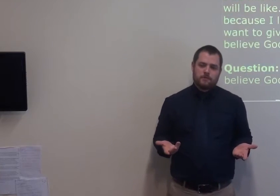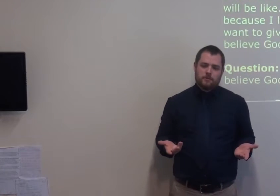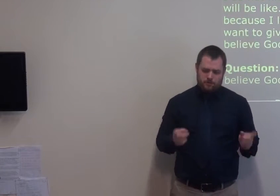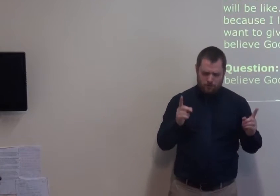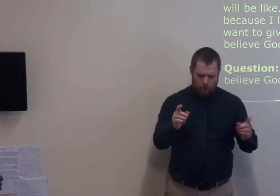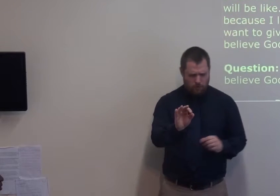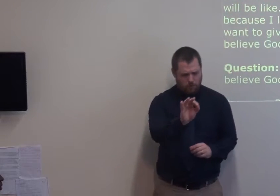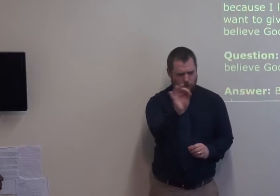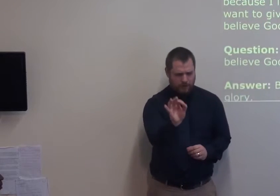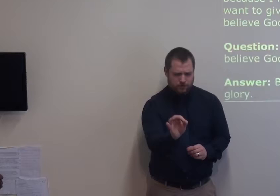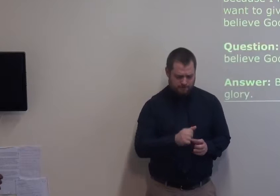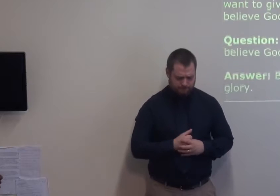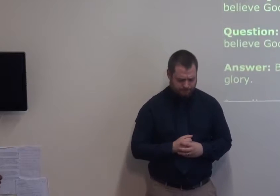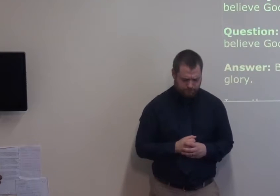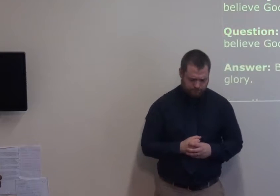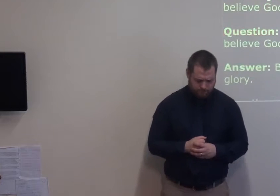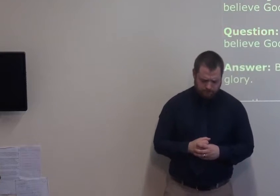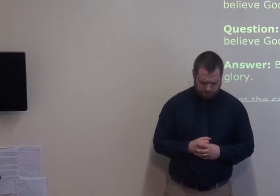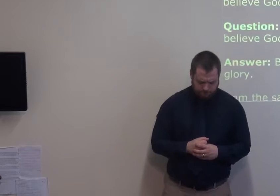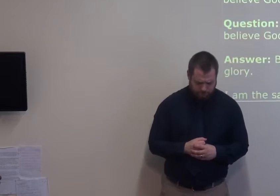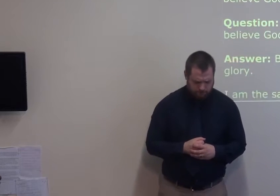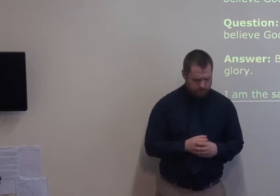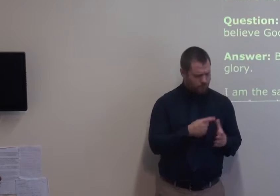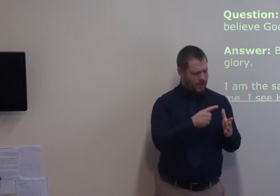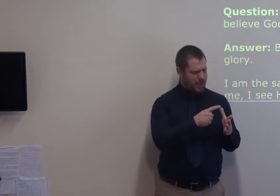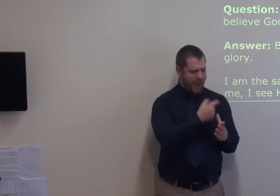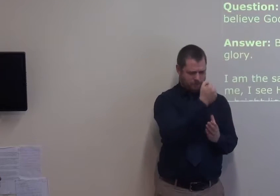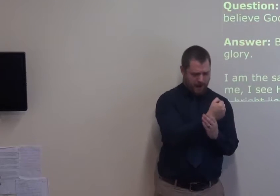Question: why did Abraham believe God?